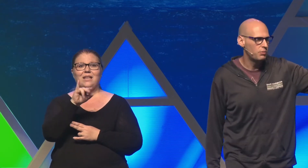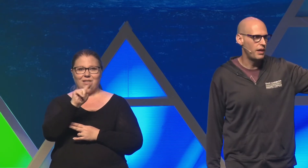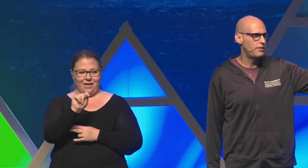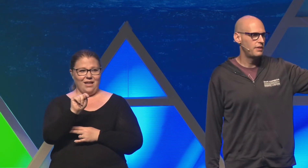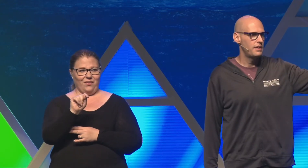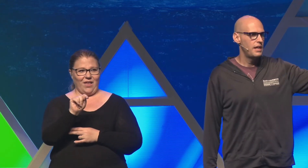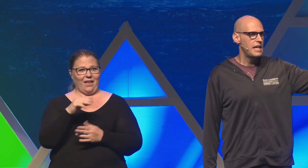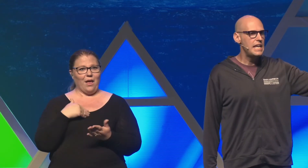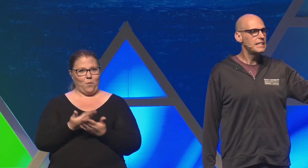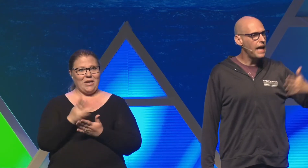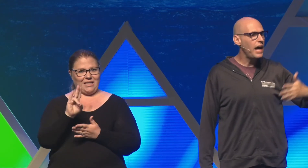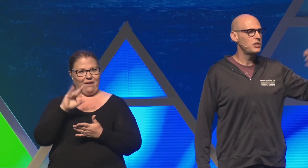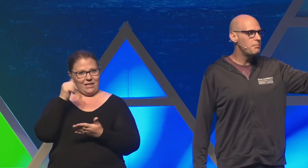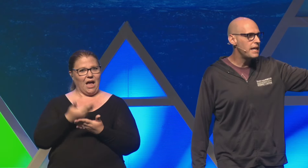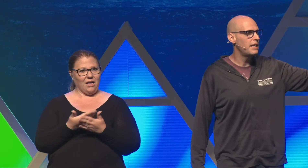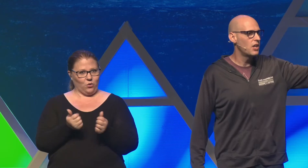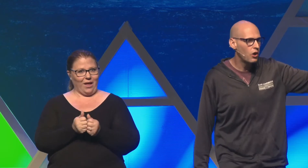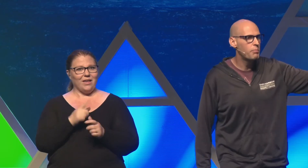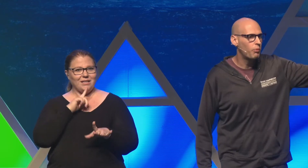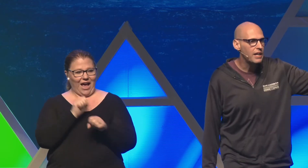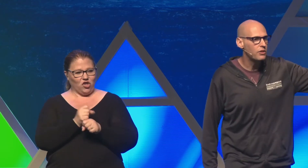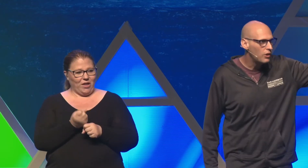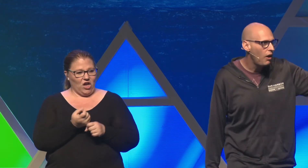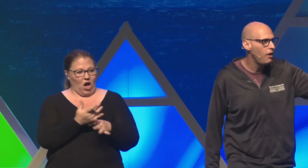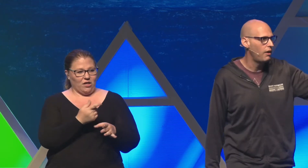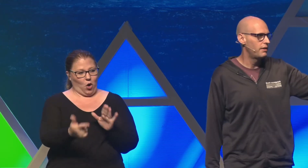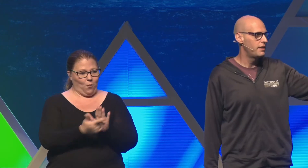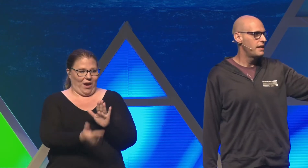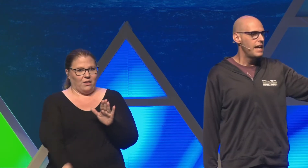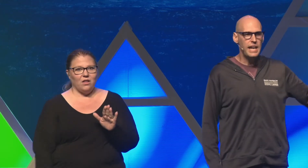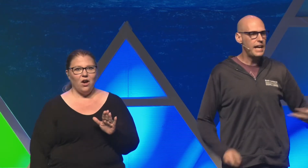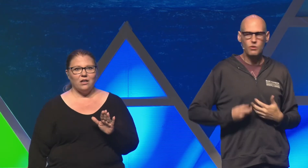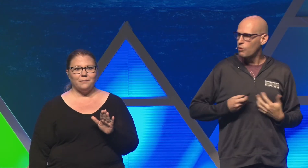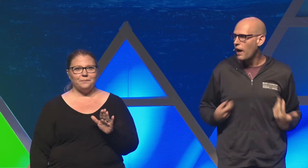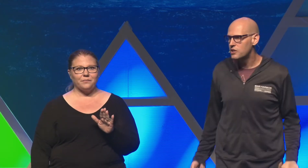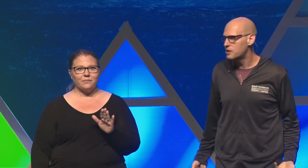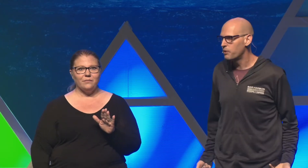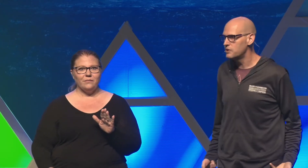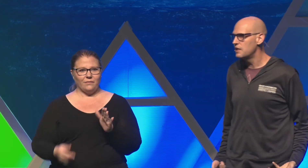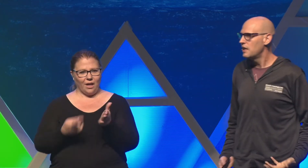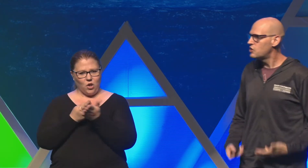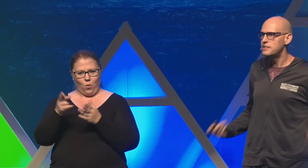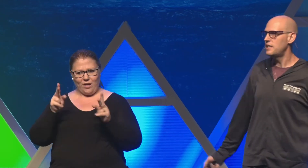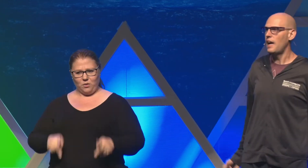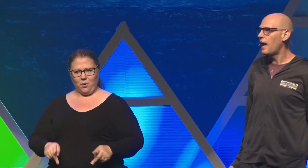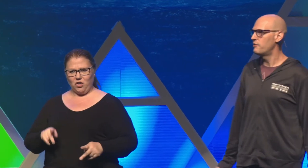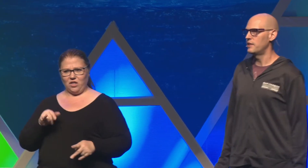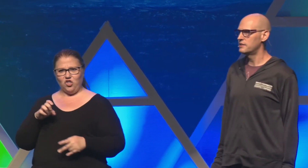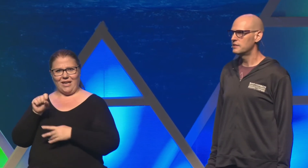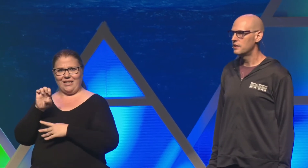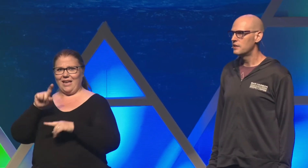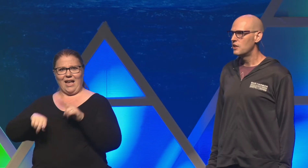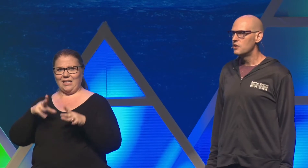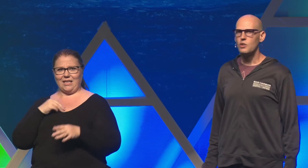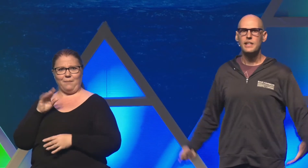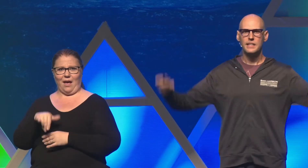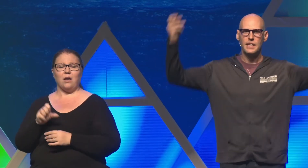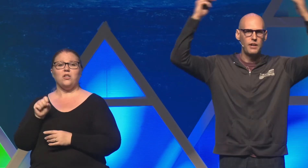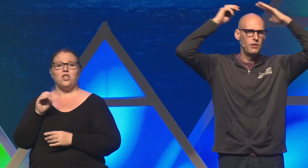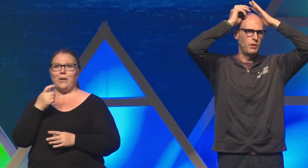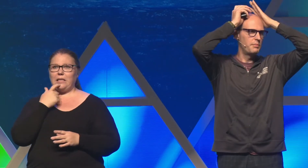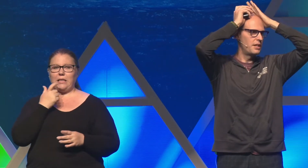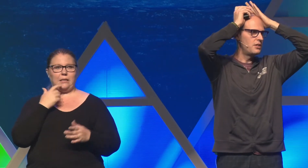sons with, he is actually making her break the law. And as a righteous person, Jesse can't have this. So he